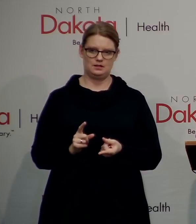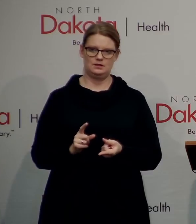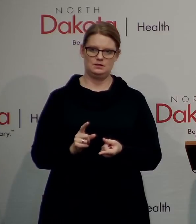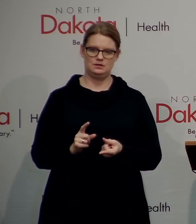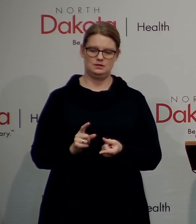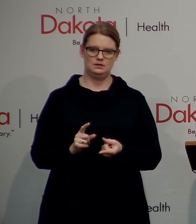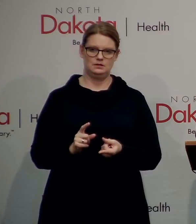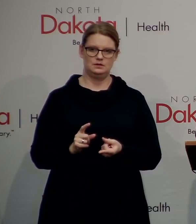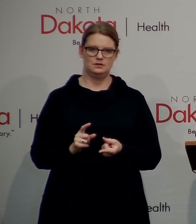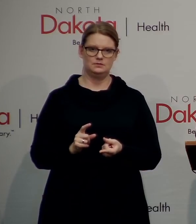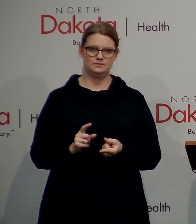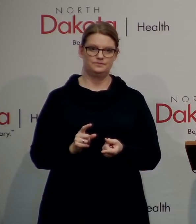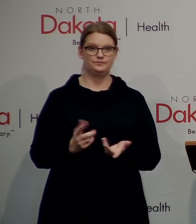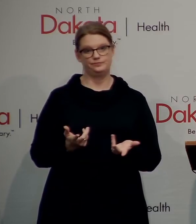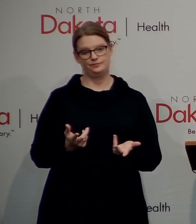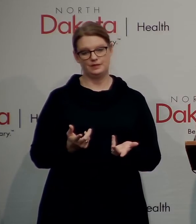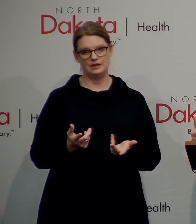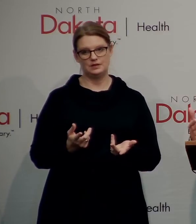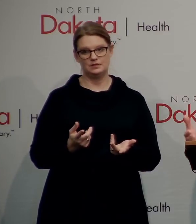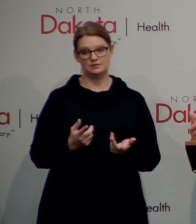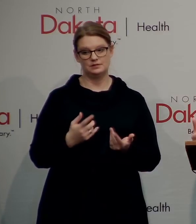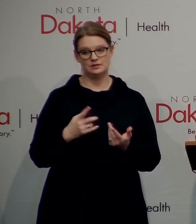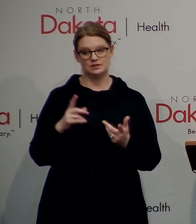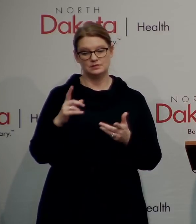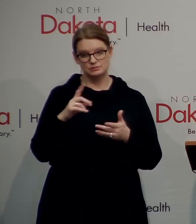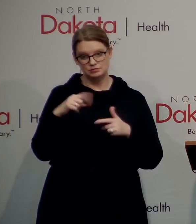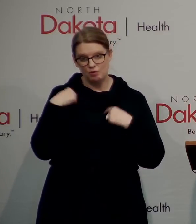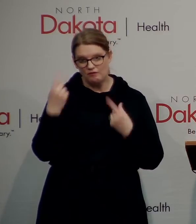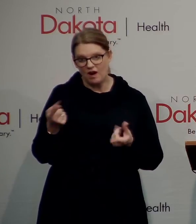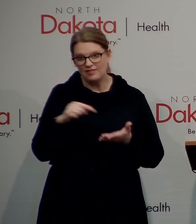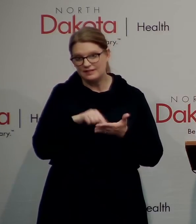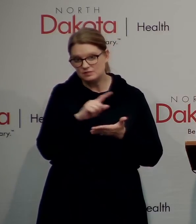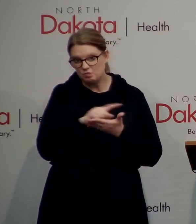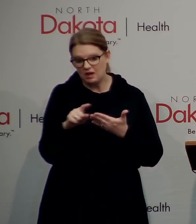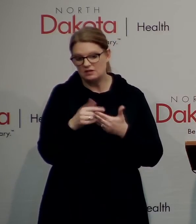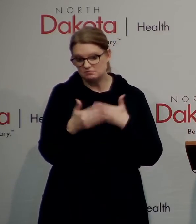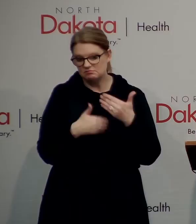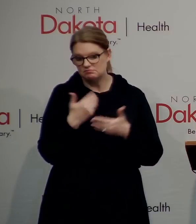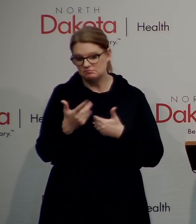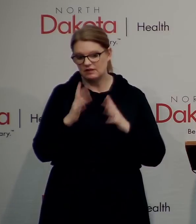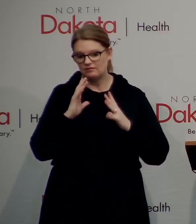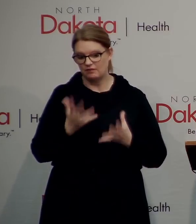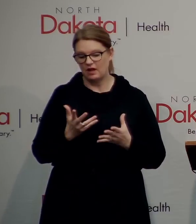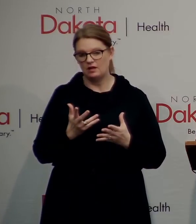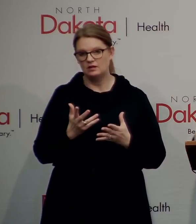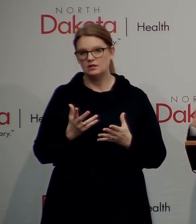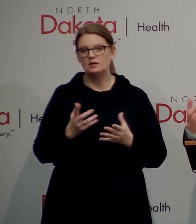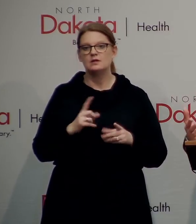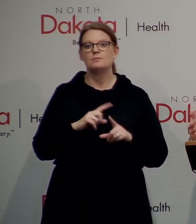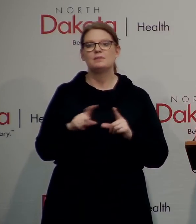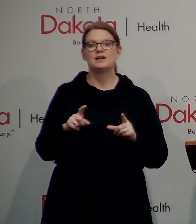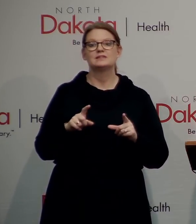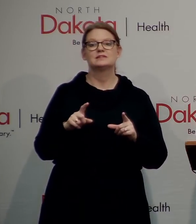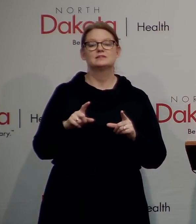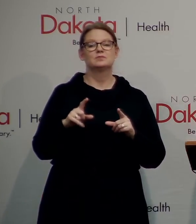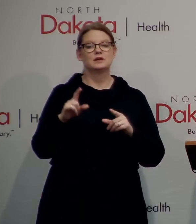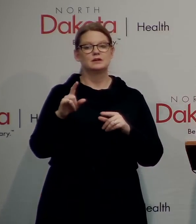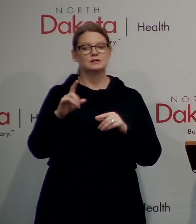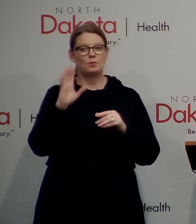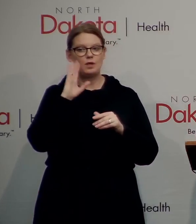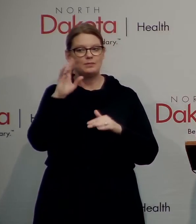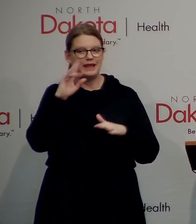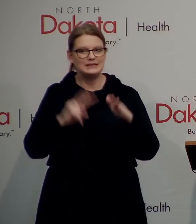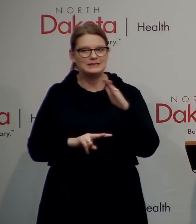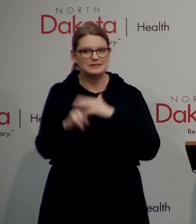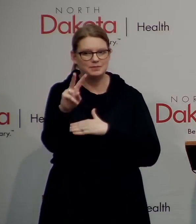which has been actually working quite well through this week, through the private sector delivery system. But we were trying to anticipate a time